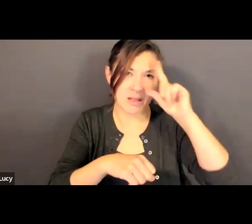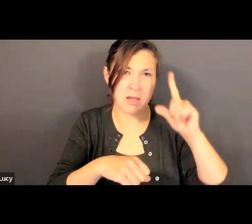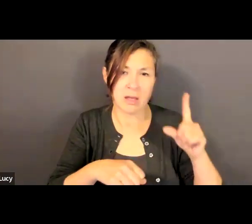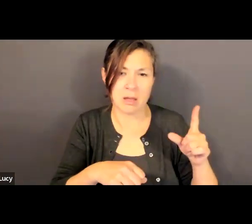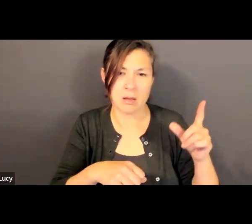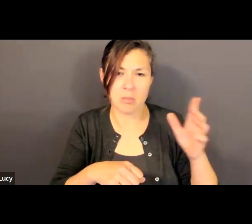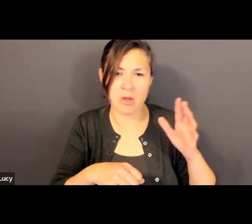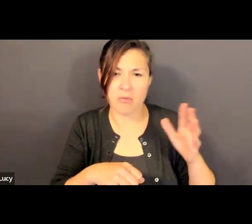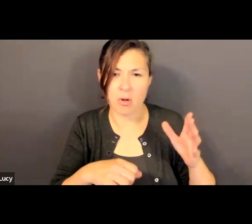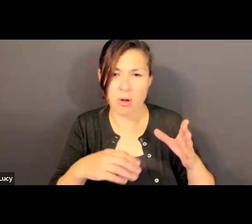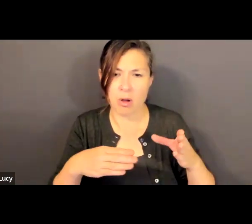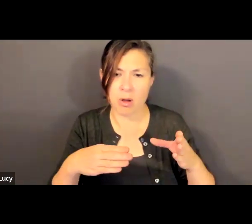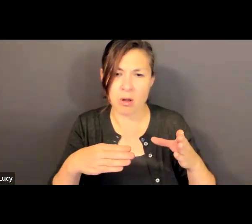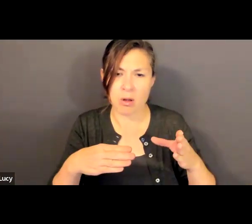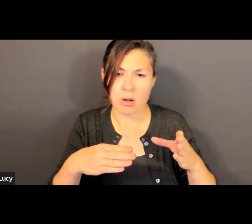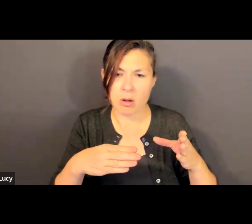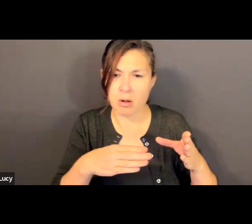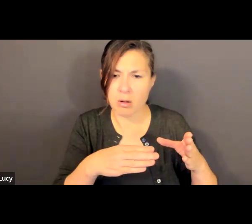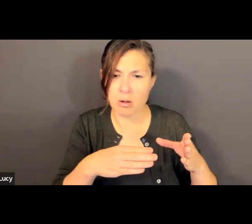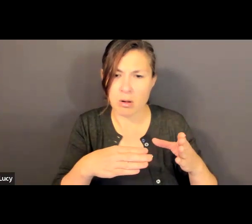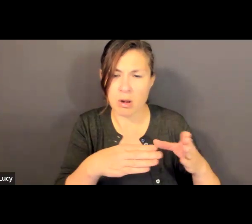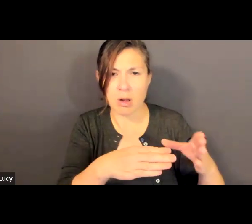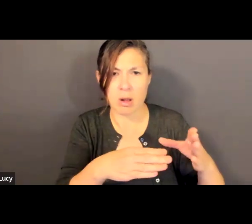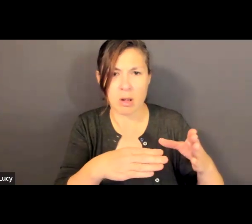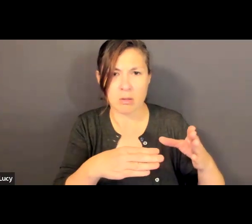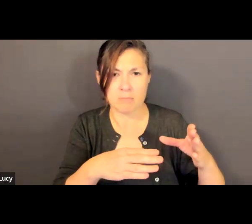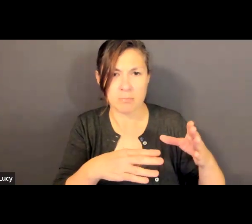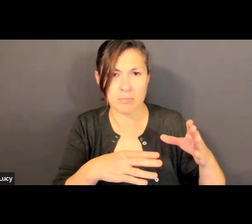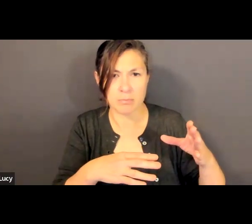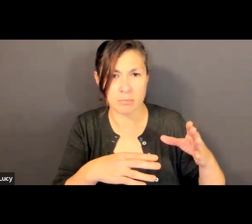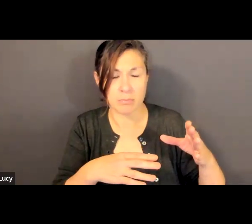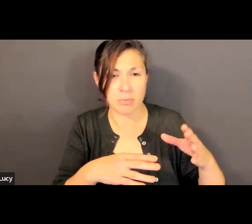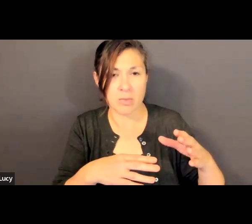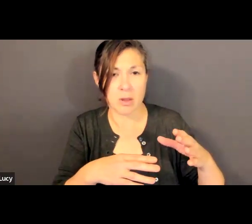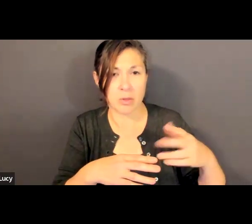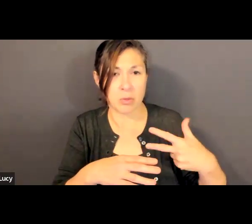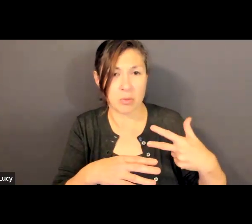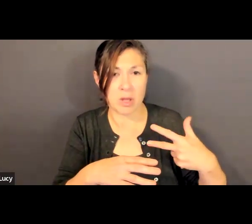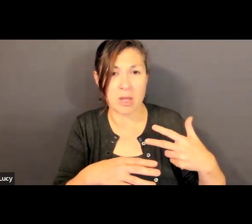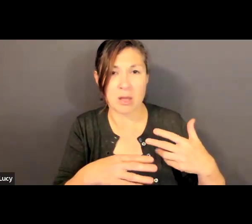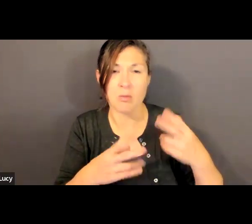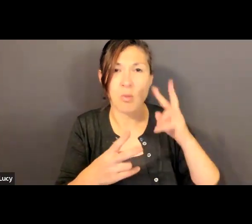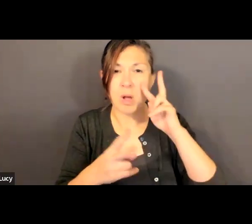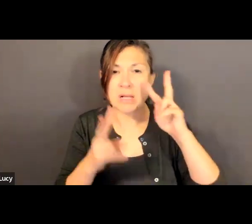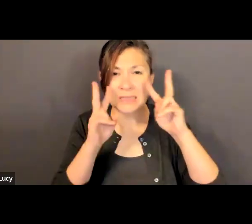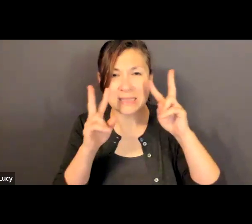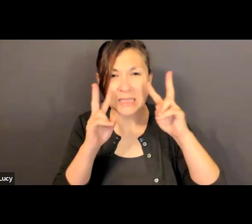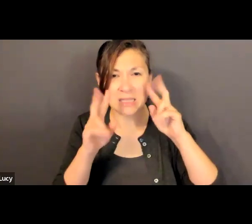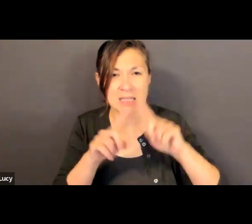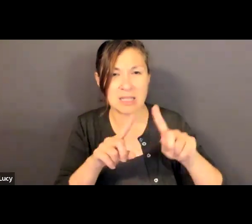know if that's true, Leslie. We made up a lot of our own courses because we don't fit the typical